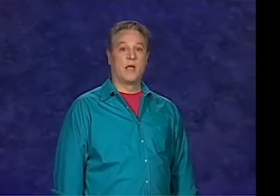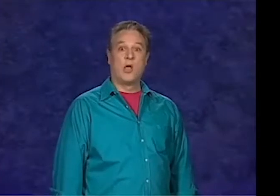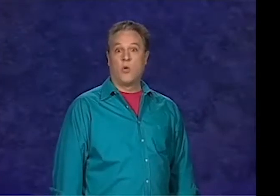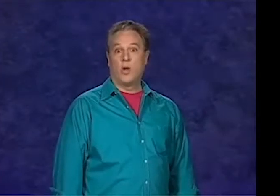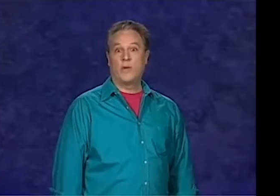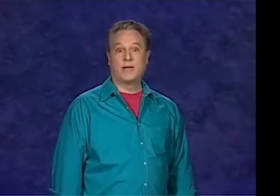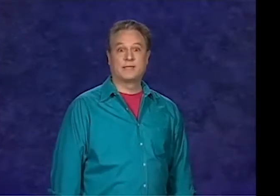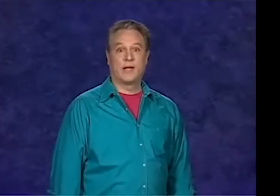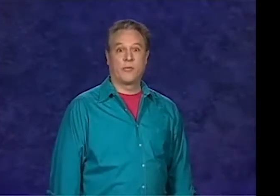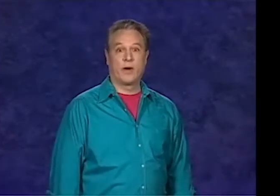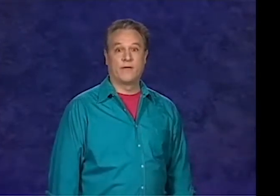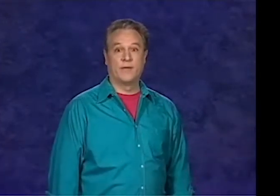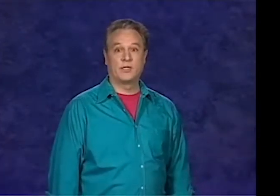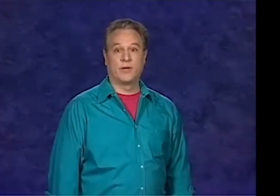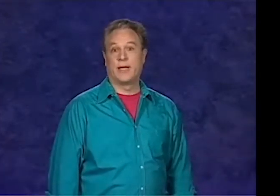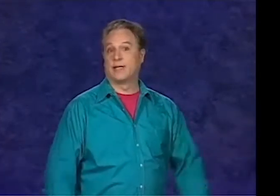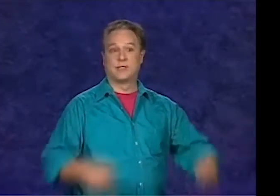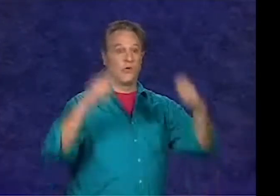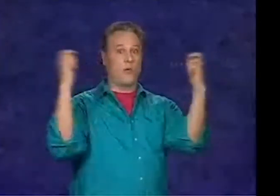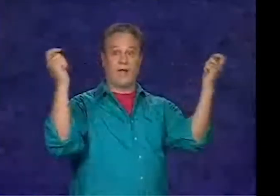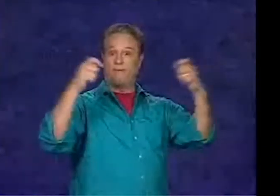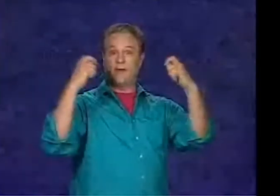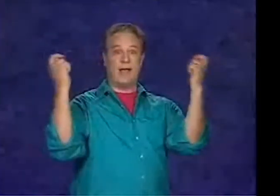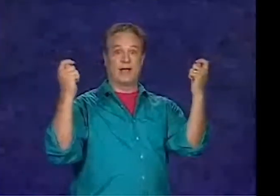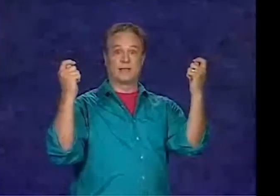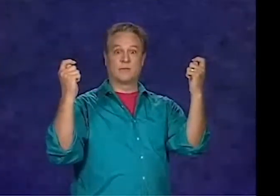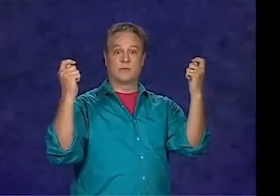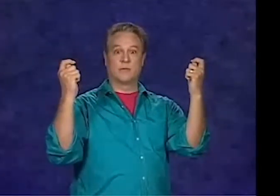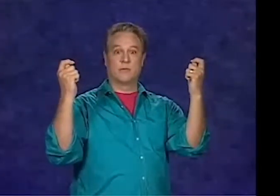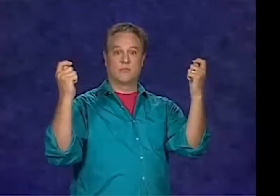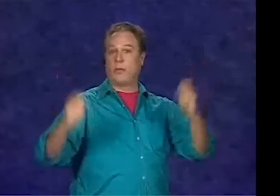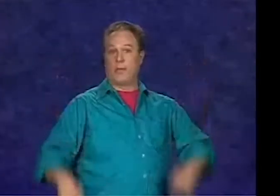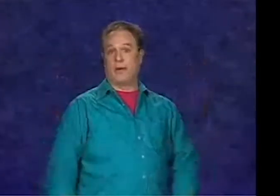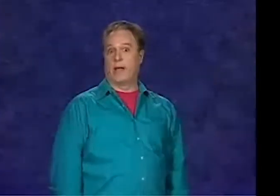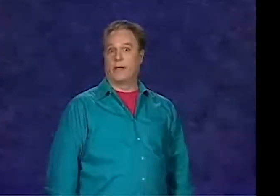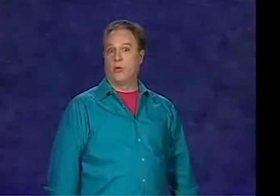One way to celebrate a victory is to wave flags. Well, maybe not you, but some people do.